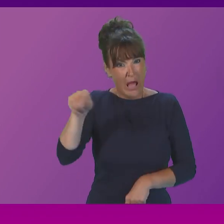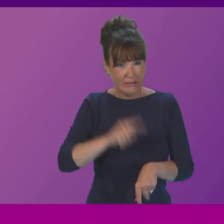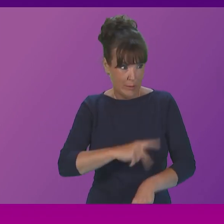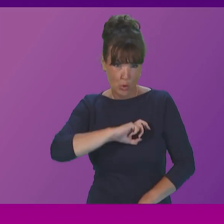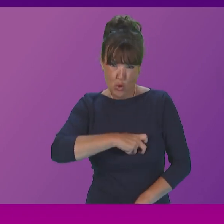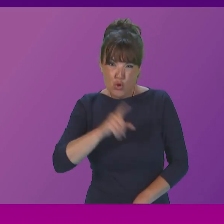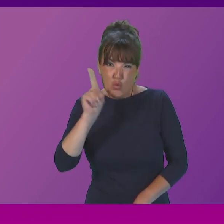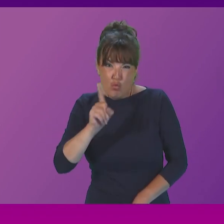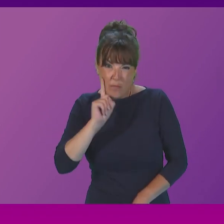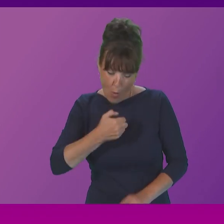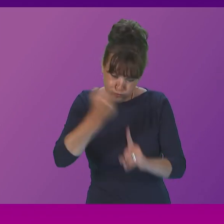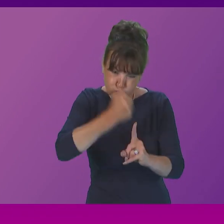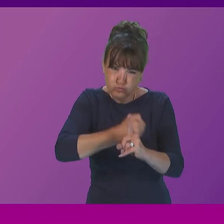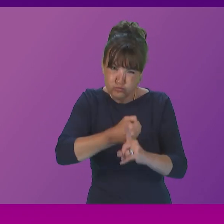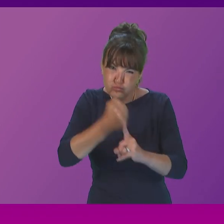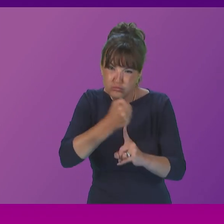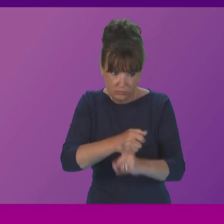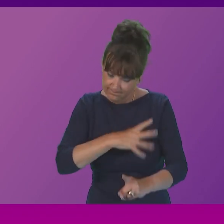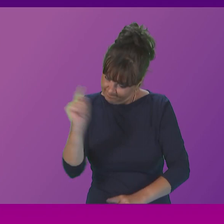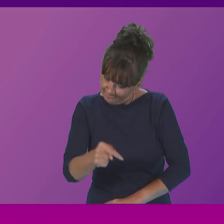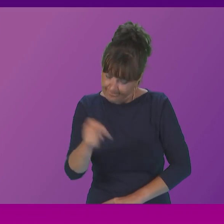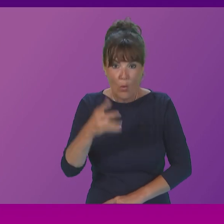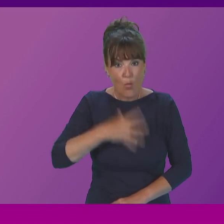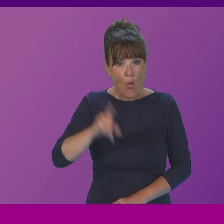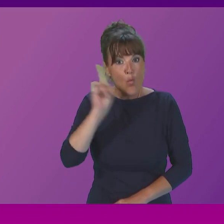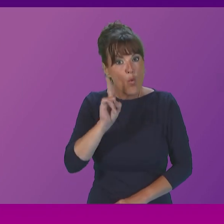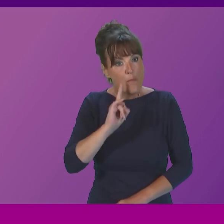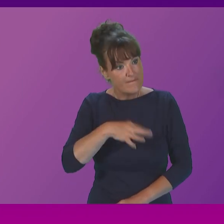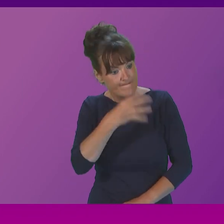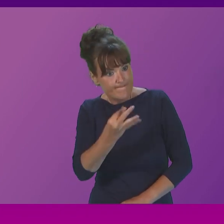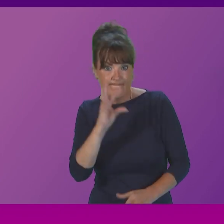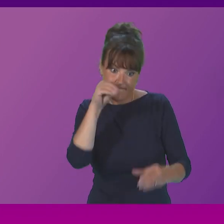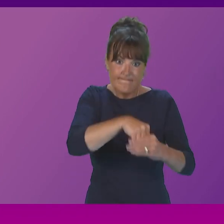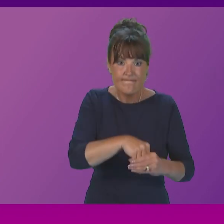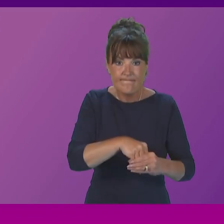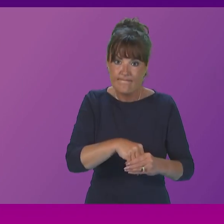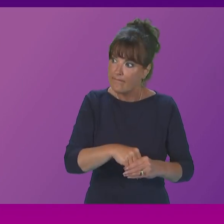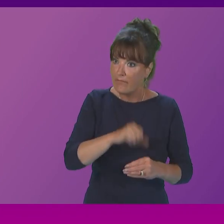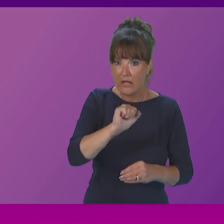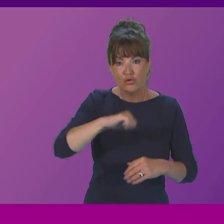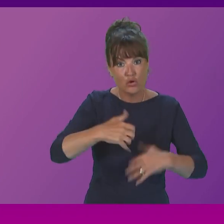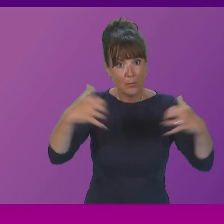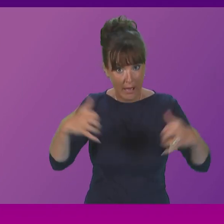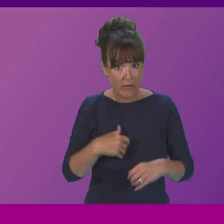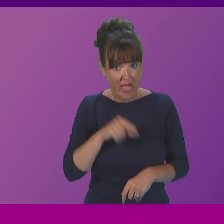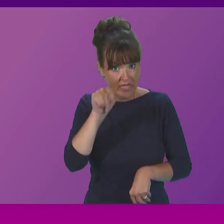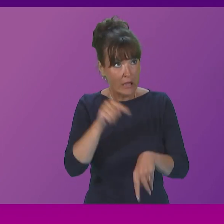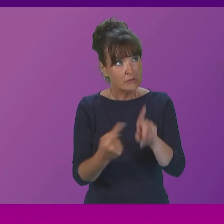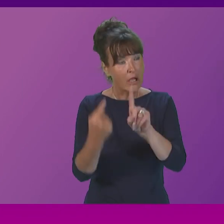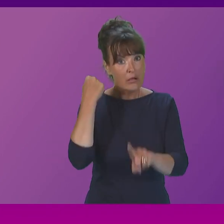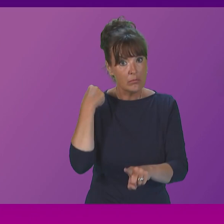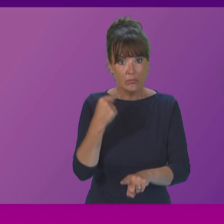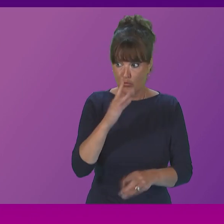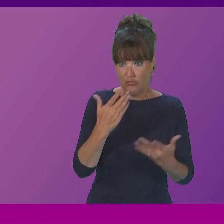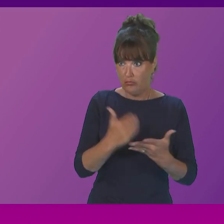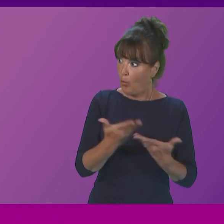women to ensure that women were represented in the Scottish Parliament. And at that time, we actually had, again, at that time, the